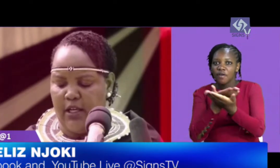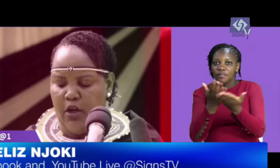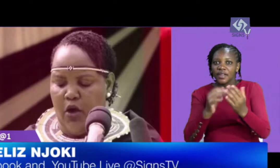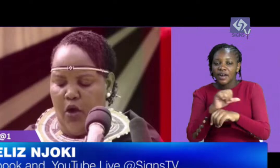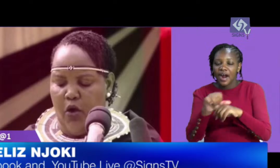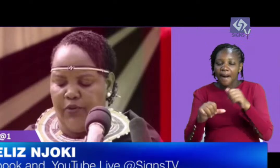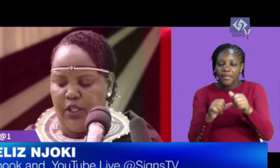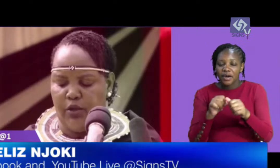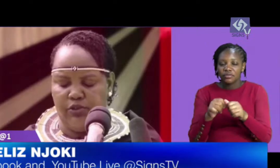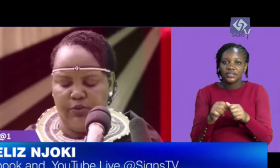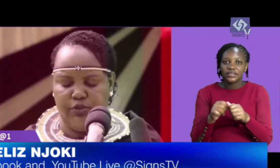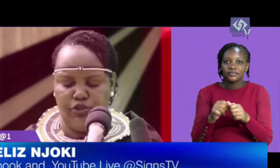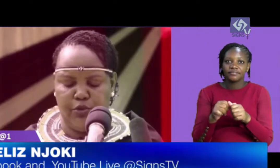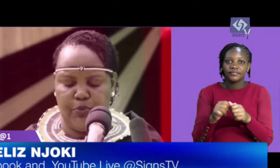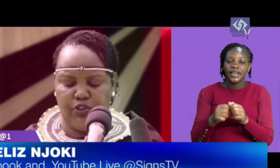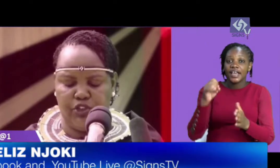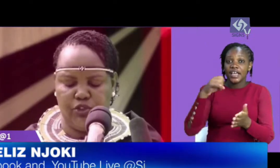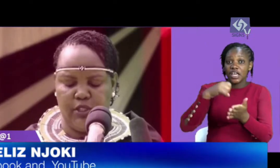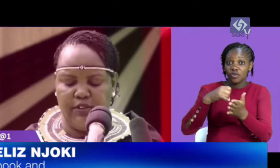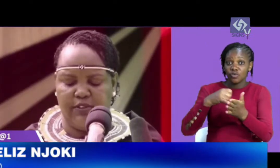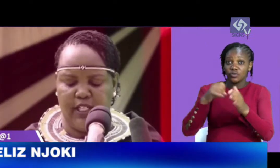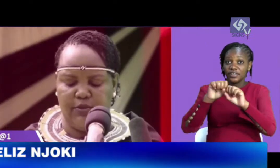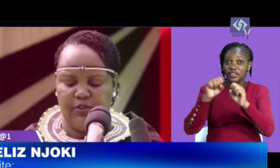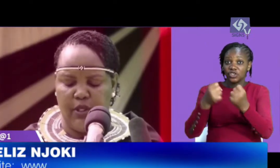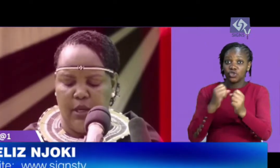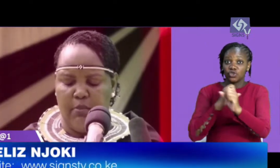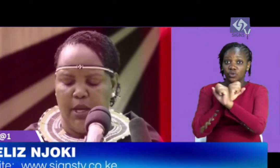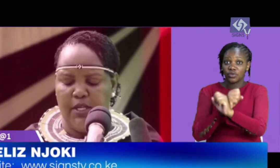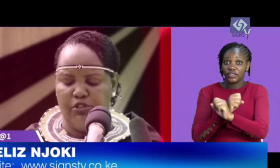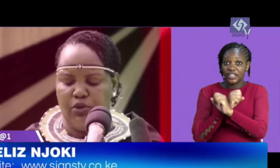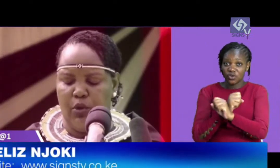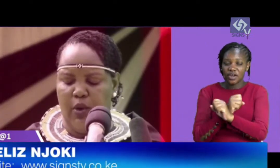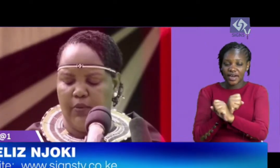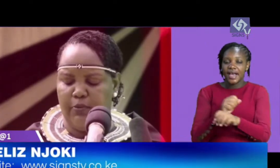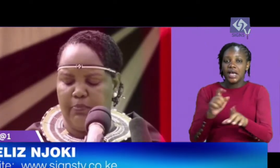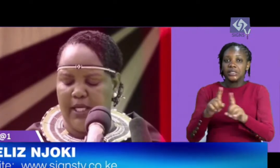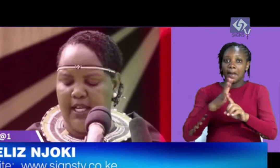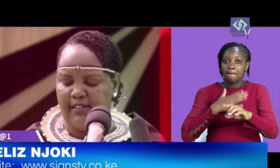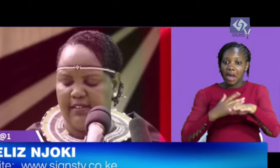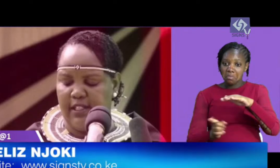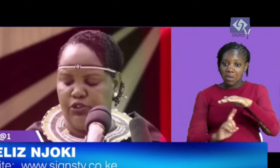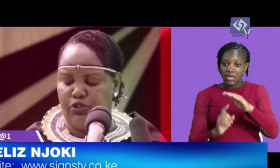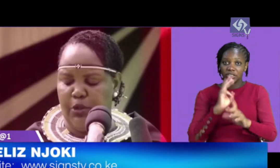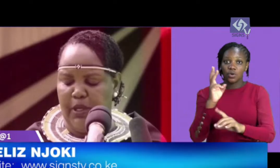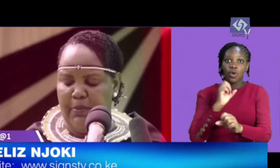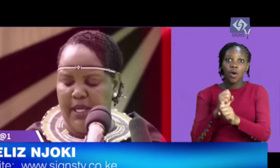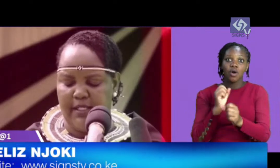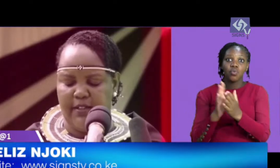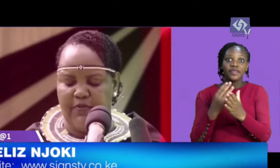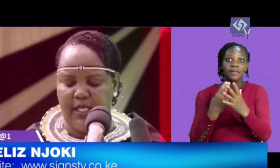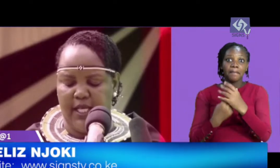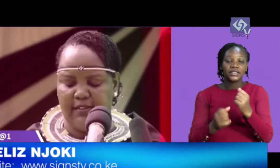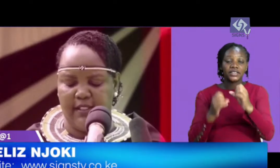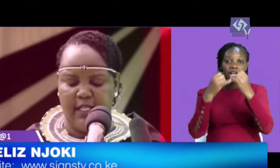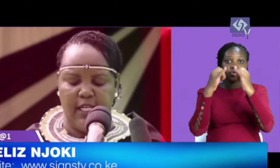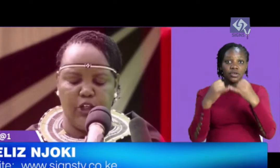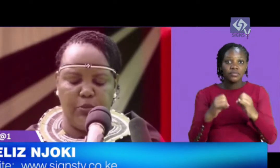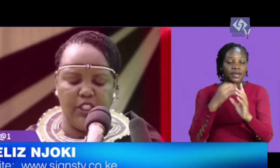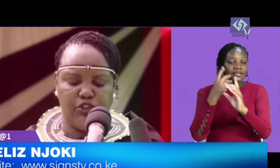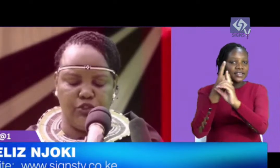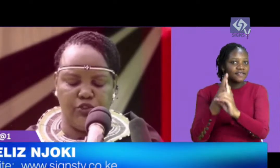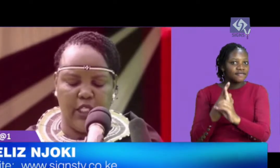the design of inclusive social protection schemes. My ministry will work with partners to implement the